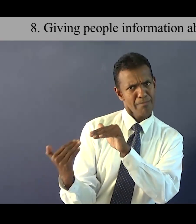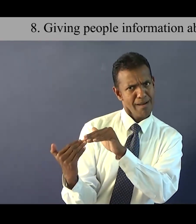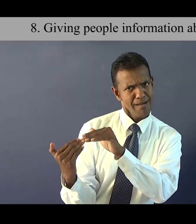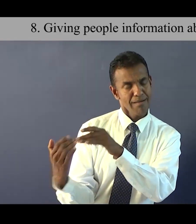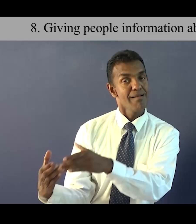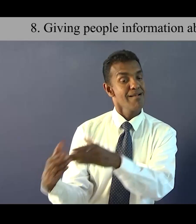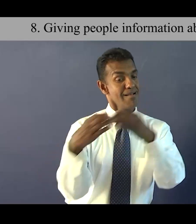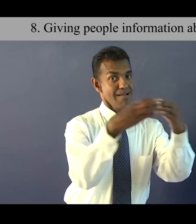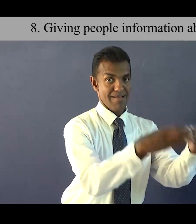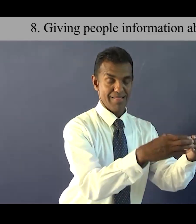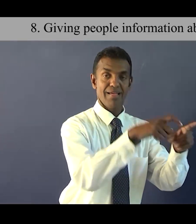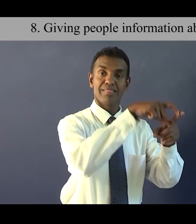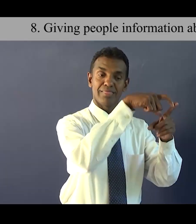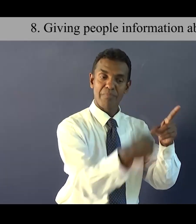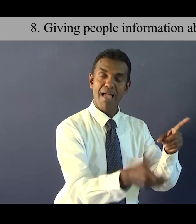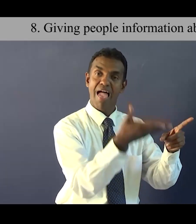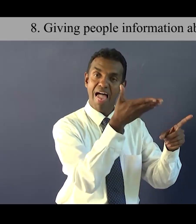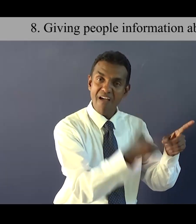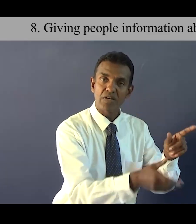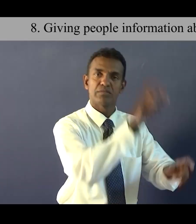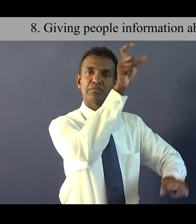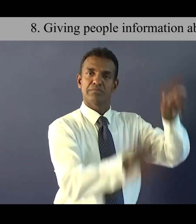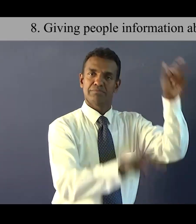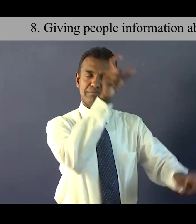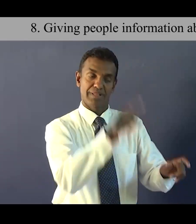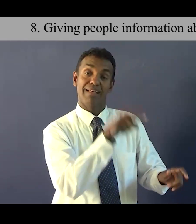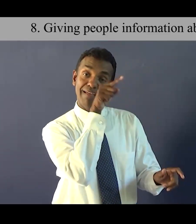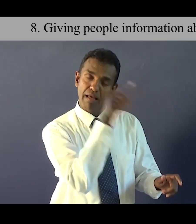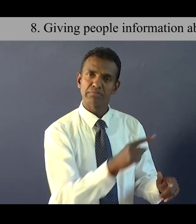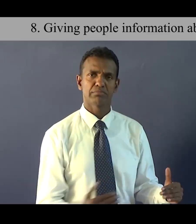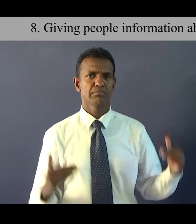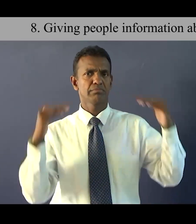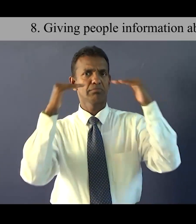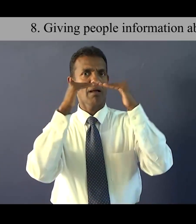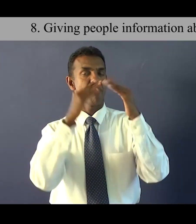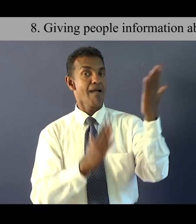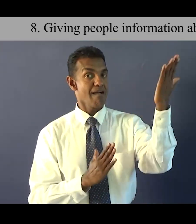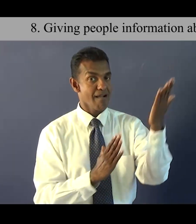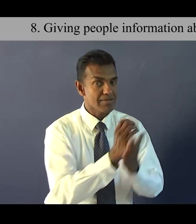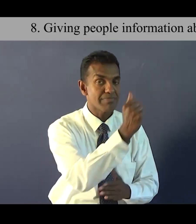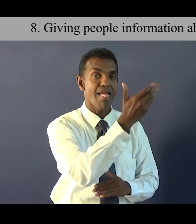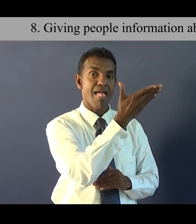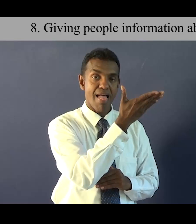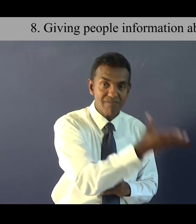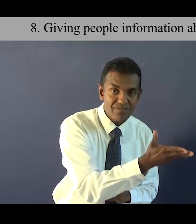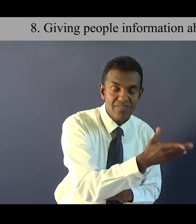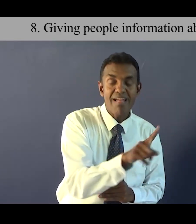as everyone else and to show them what disabled people can